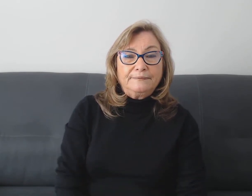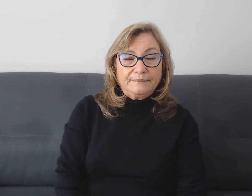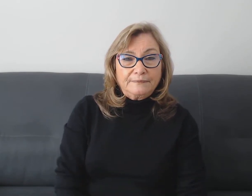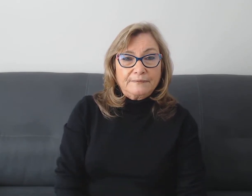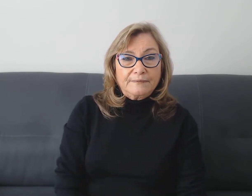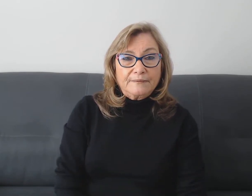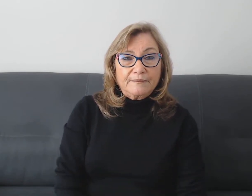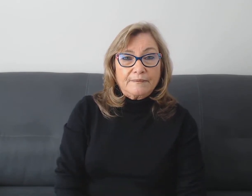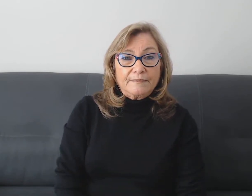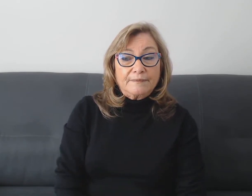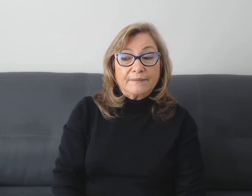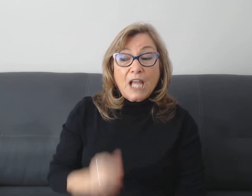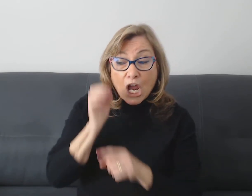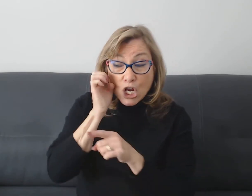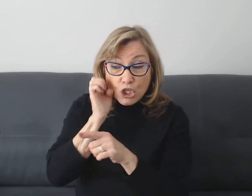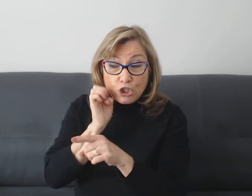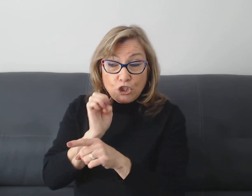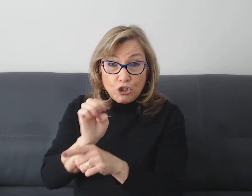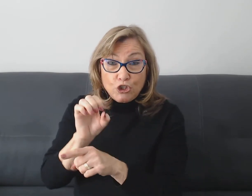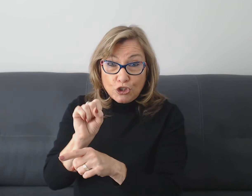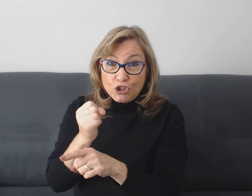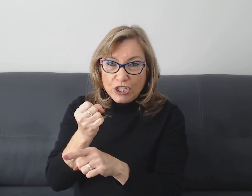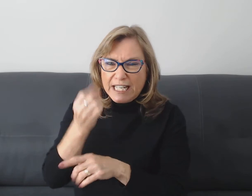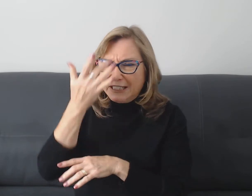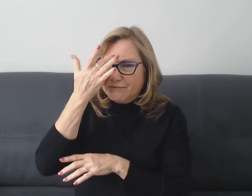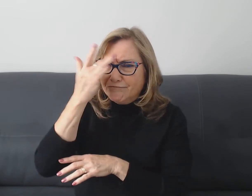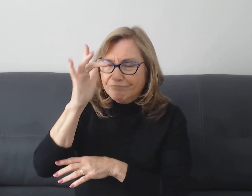She's smart enough to figure it out.